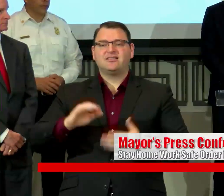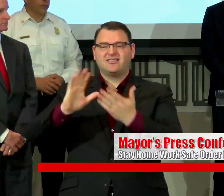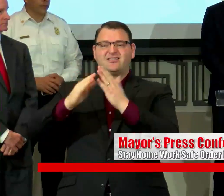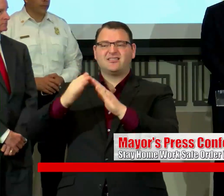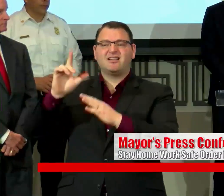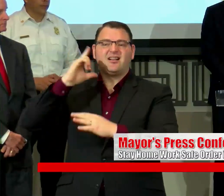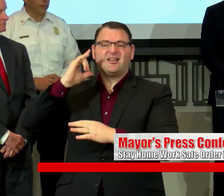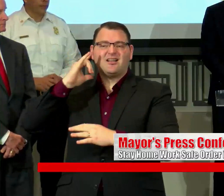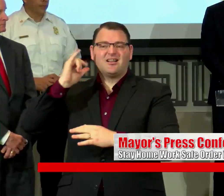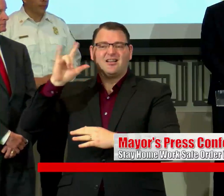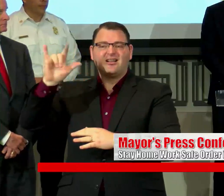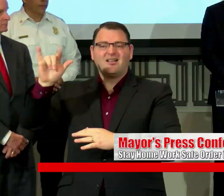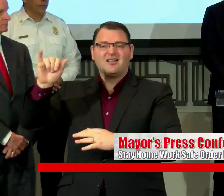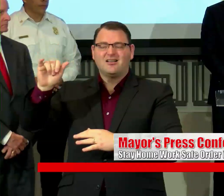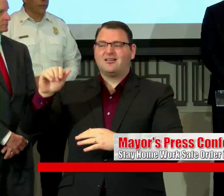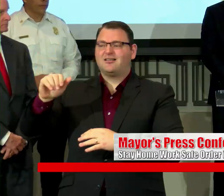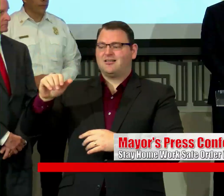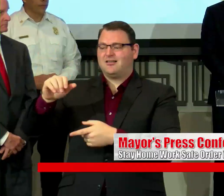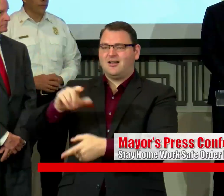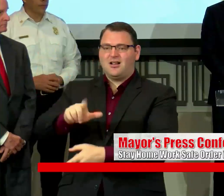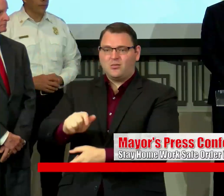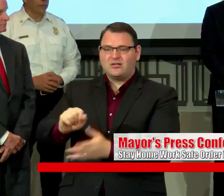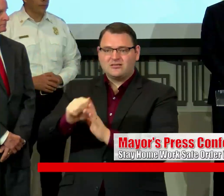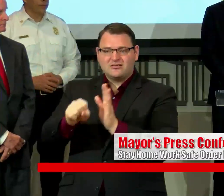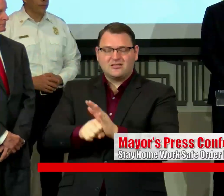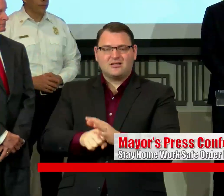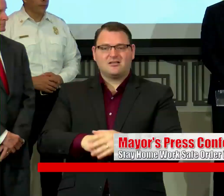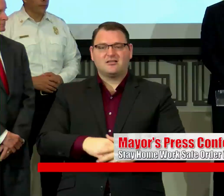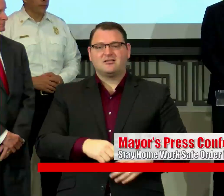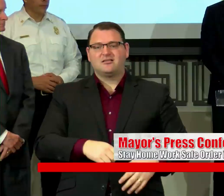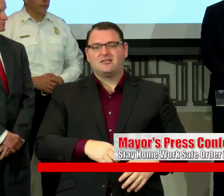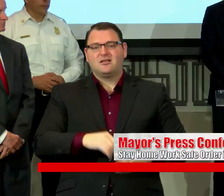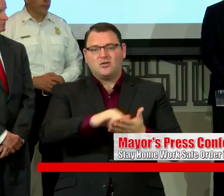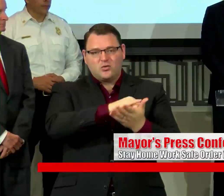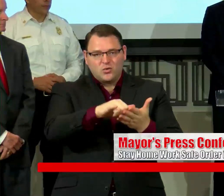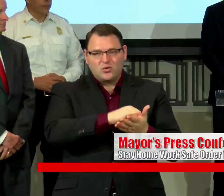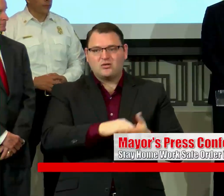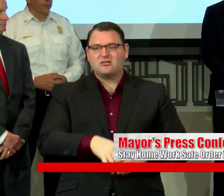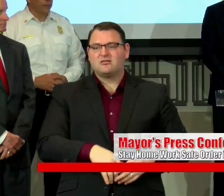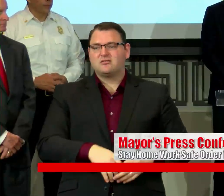other cities, and where we are today, we